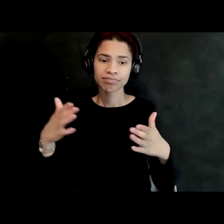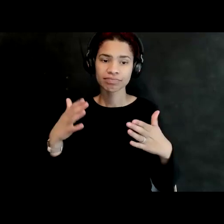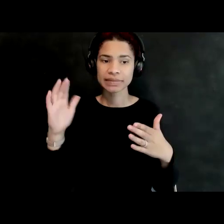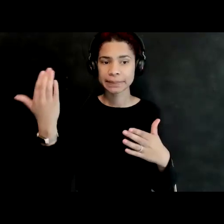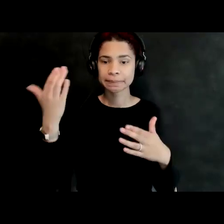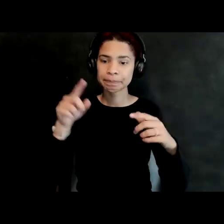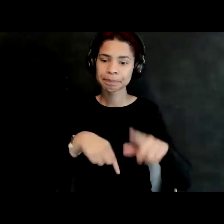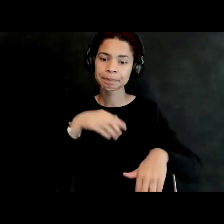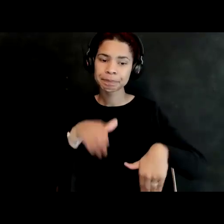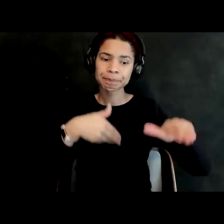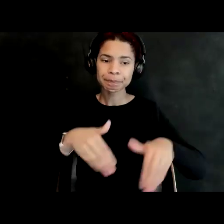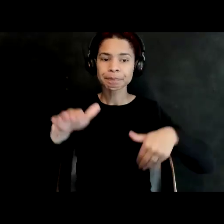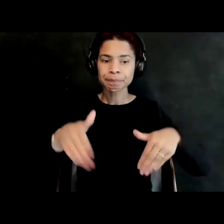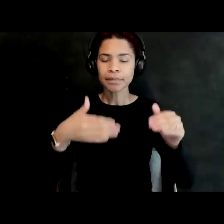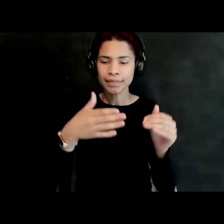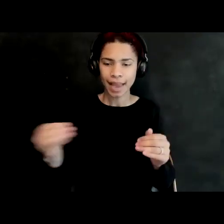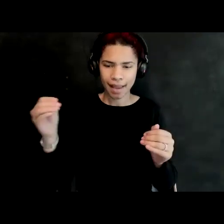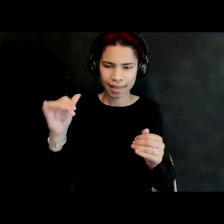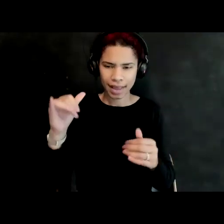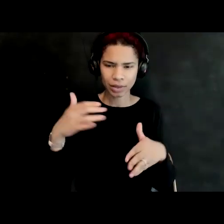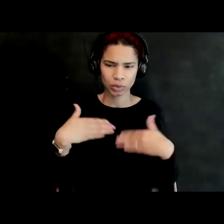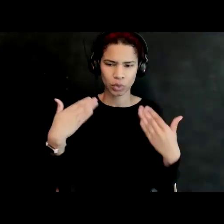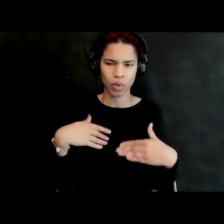the joy of the encounter propelling him forward.